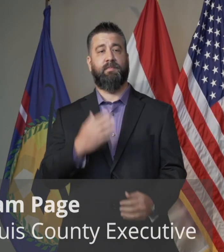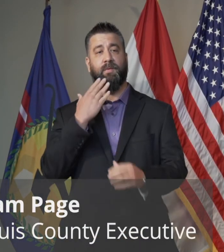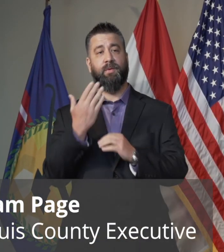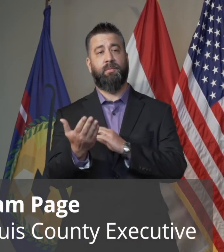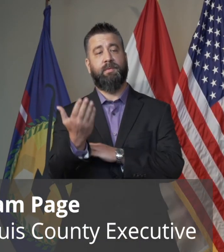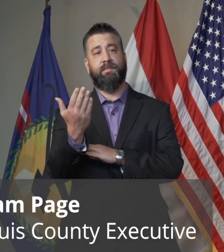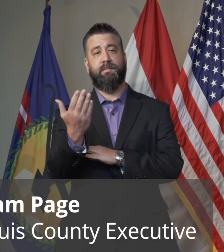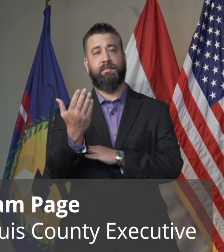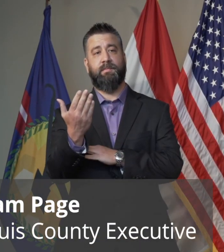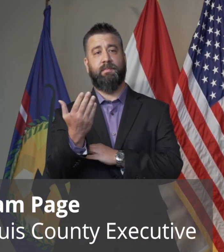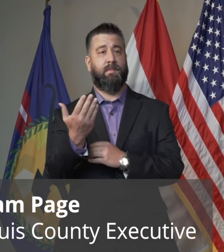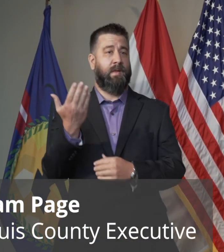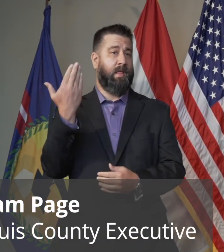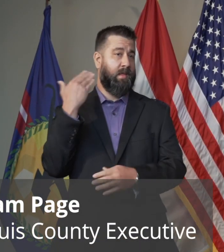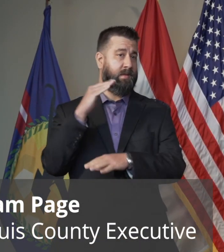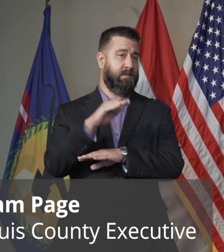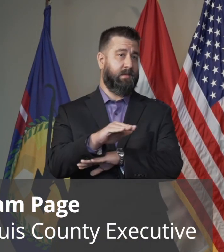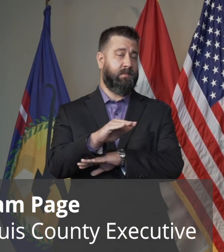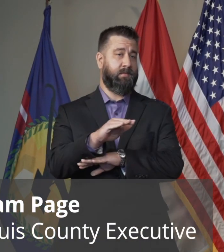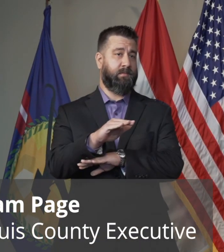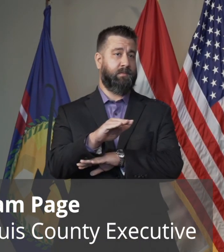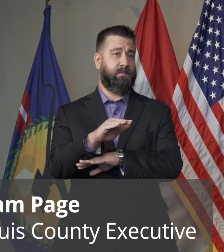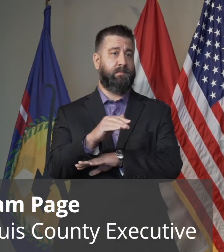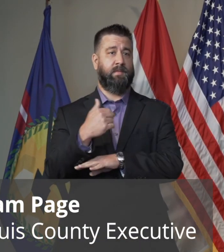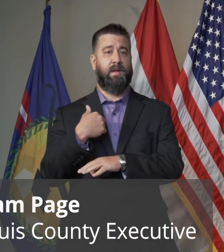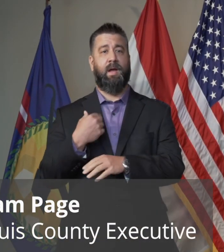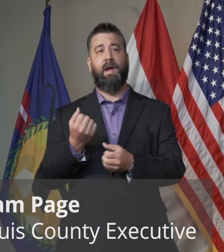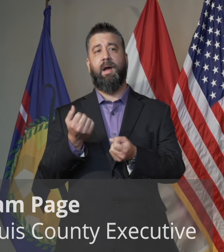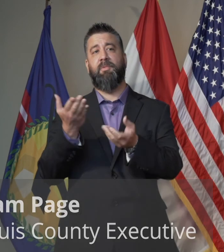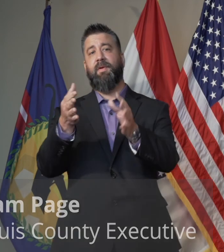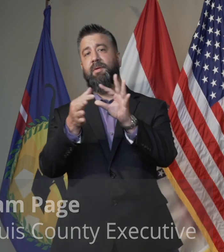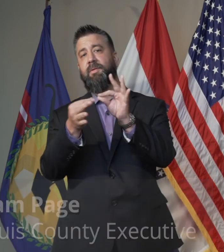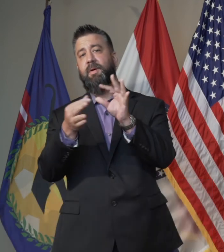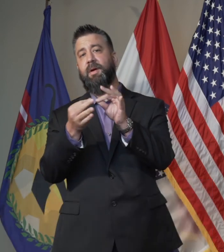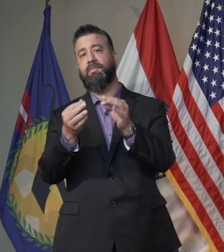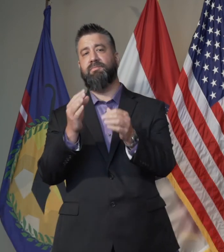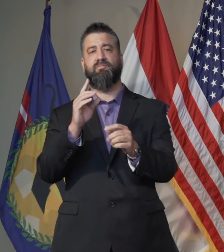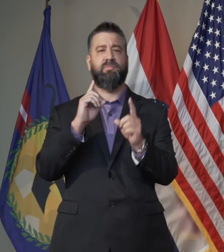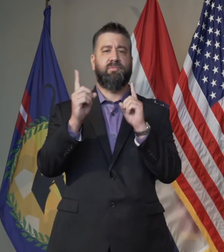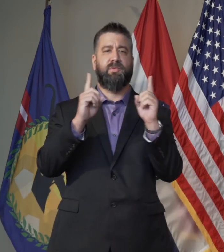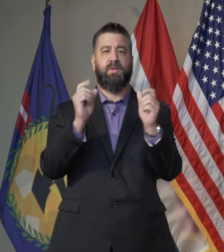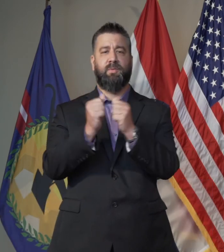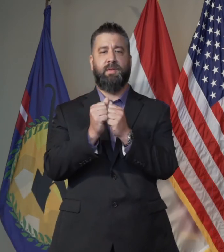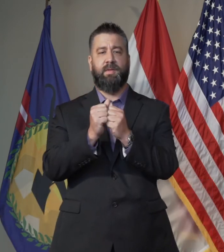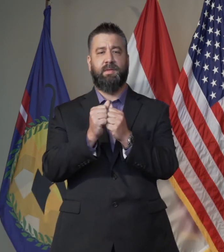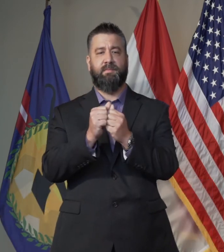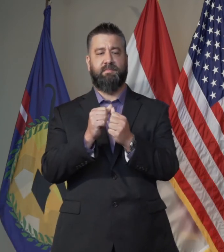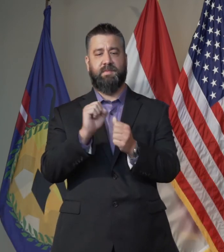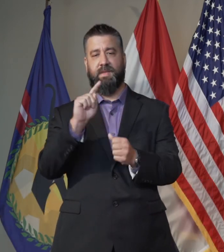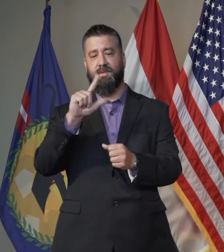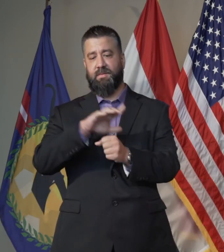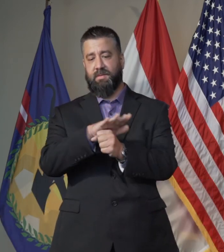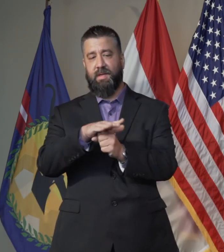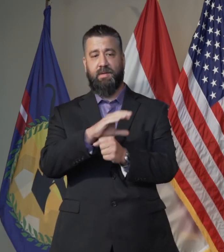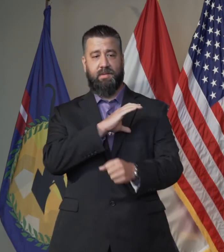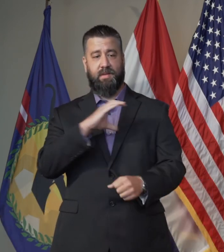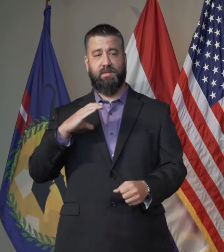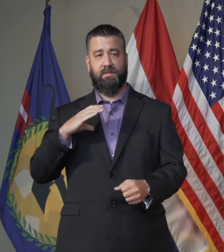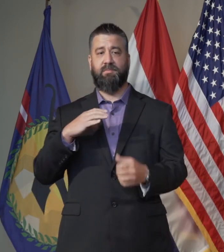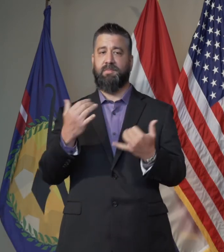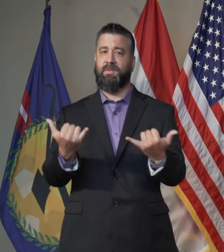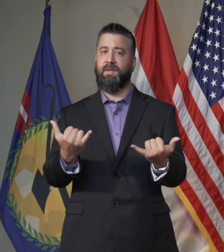Good morning. Last night, I provided remarks to the St. Louis County Council that bear repeating this